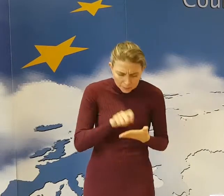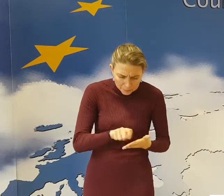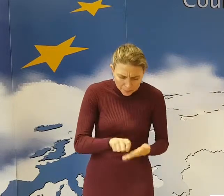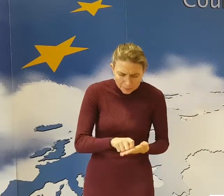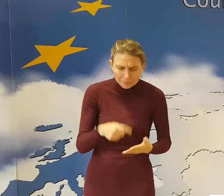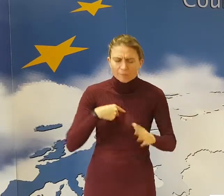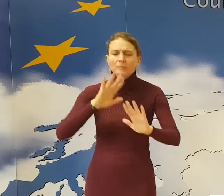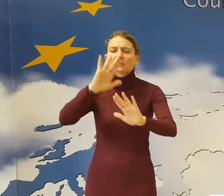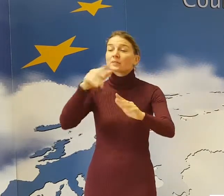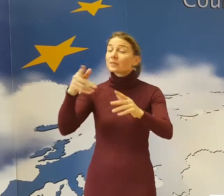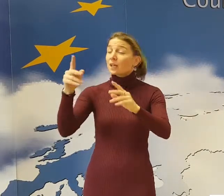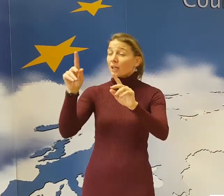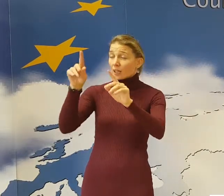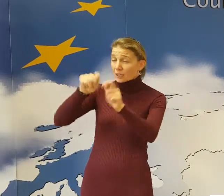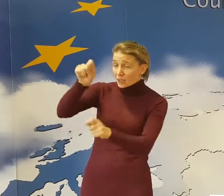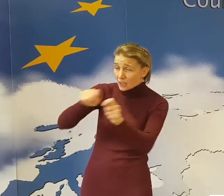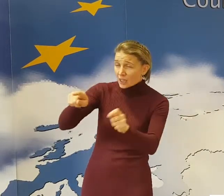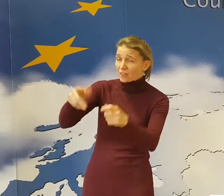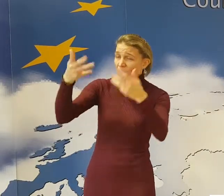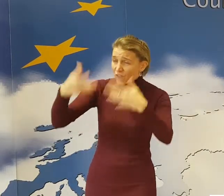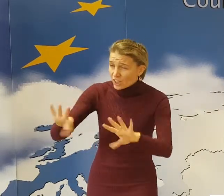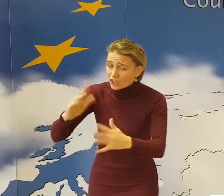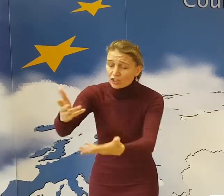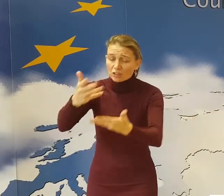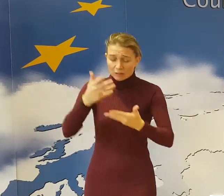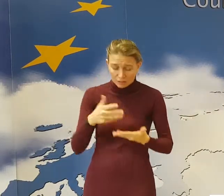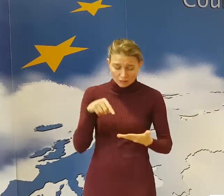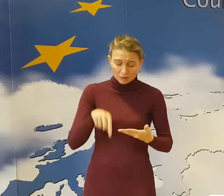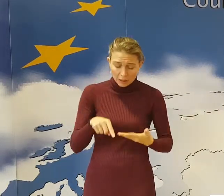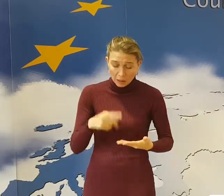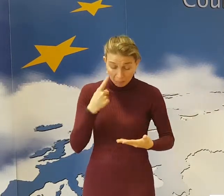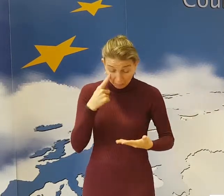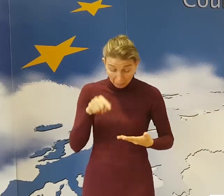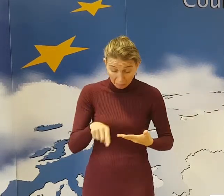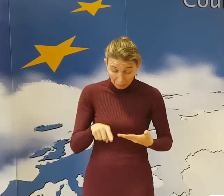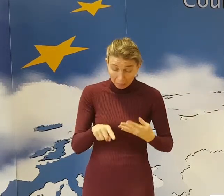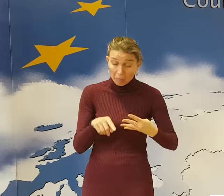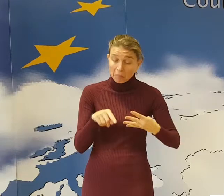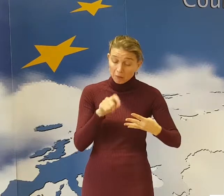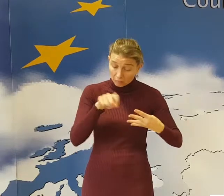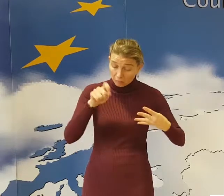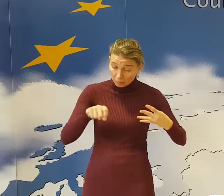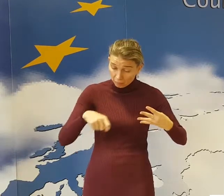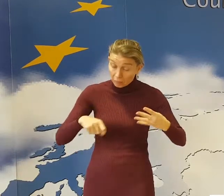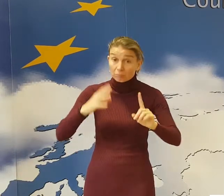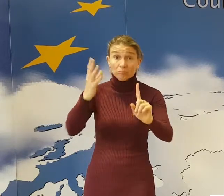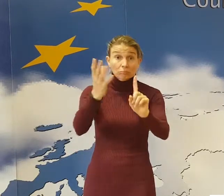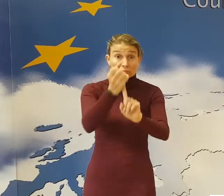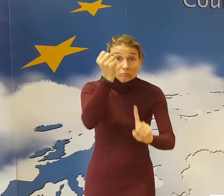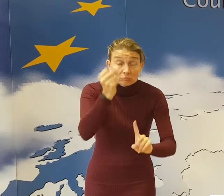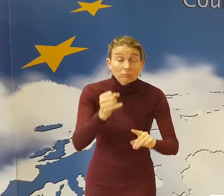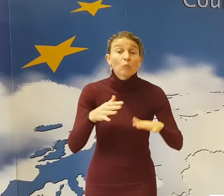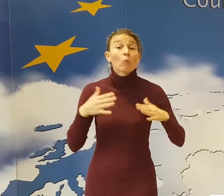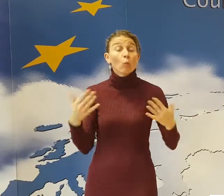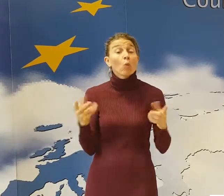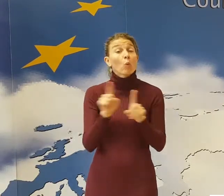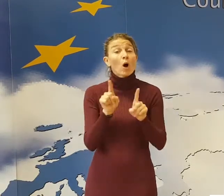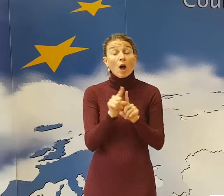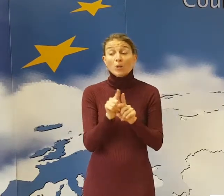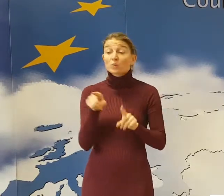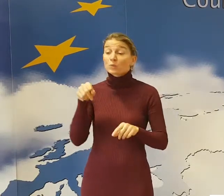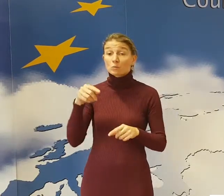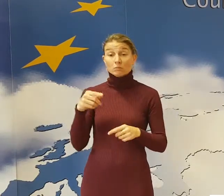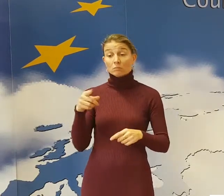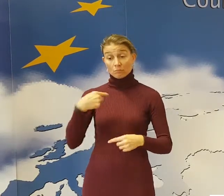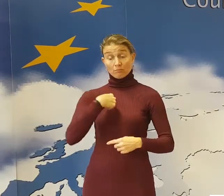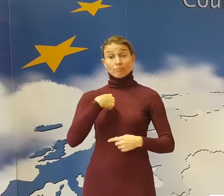see if the whole of the scoring instrument work. You want to see also if you get feedback from the test takers themselves. And